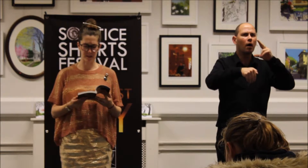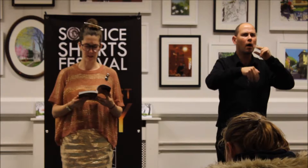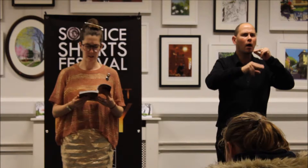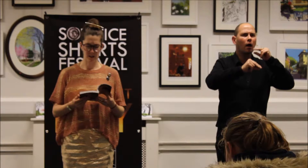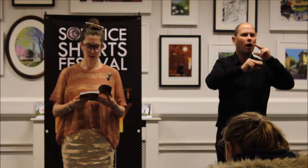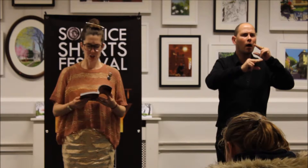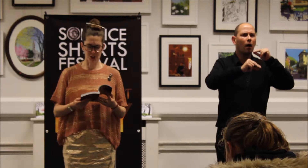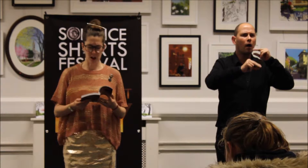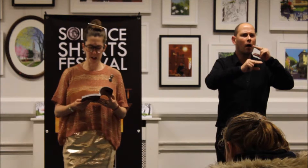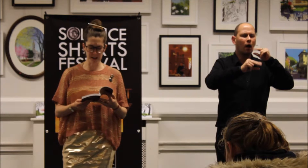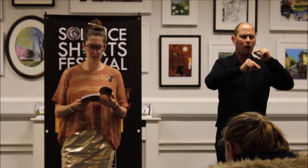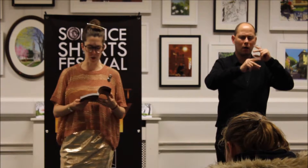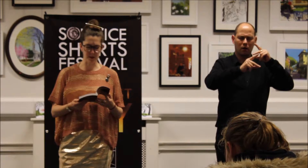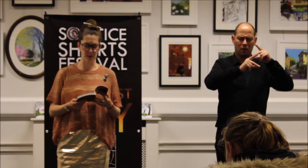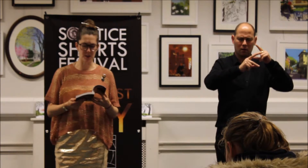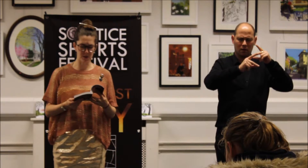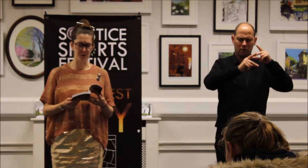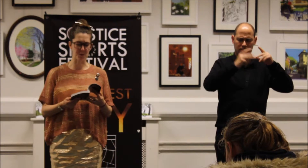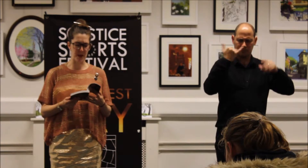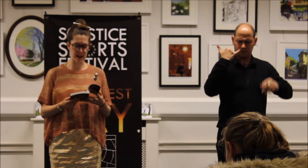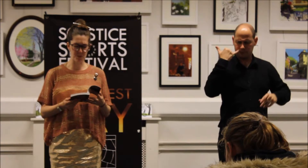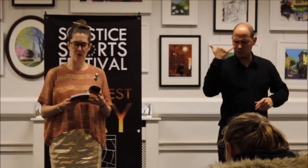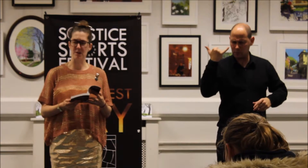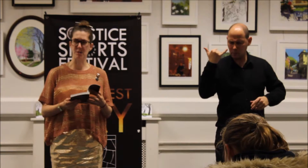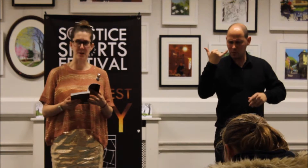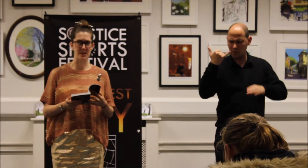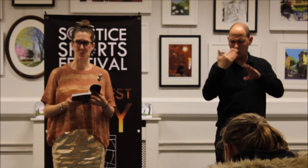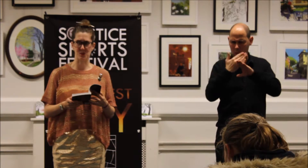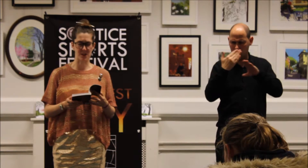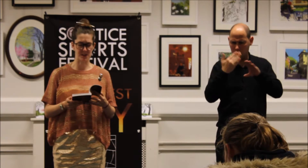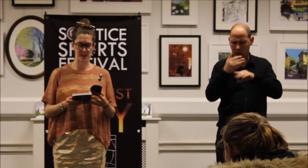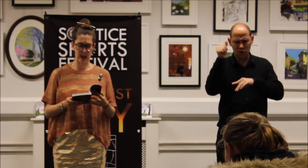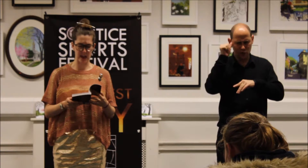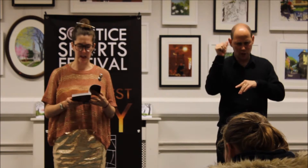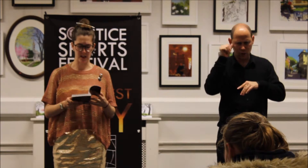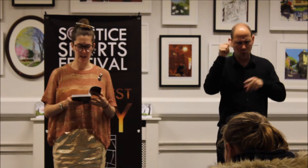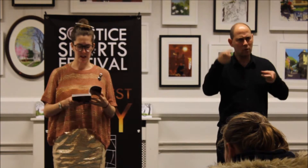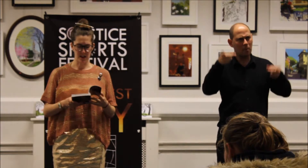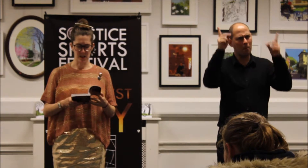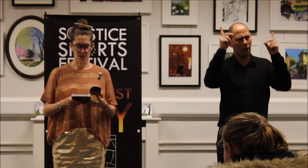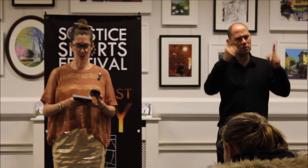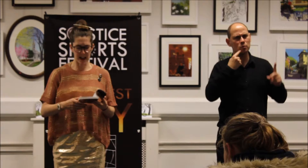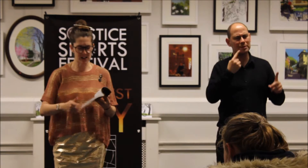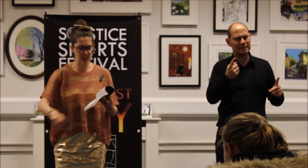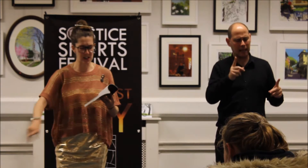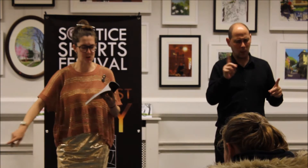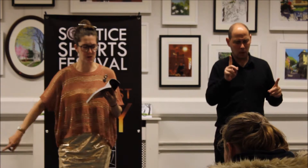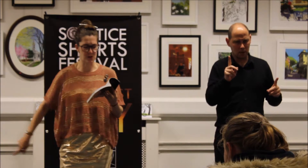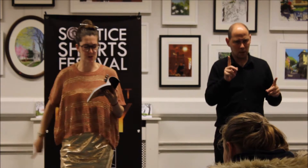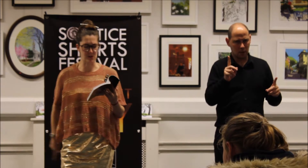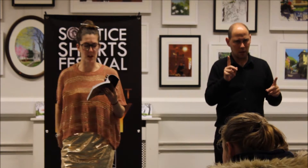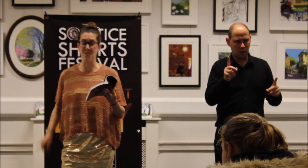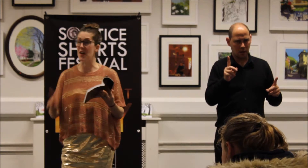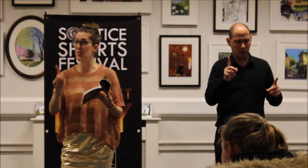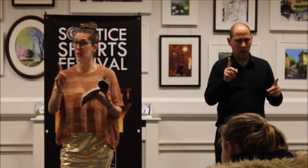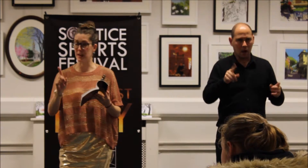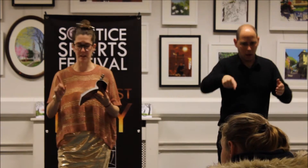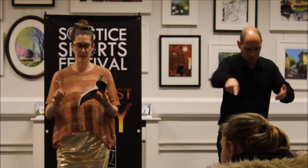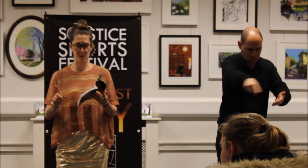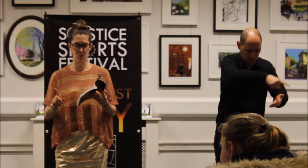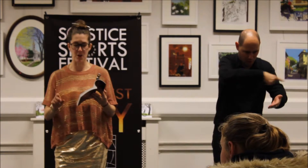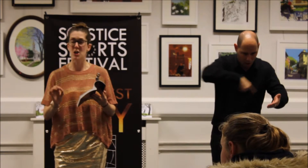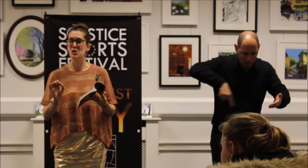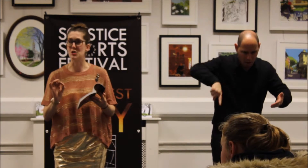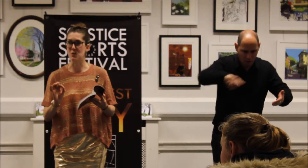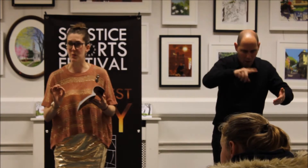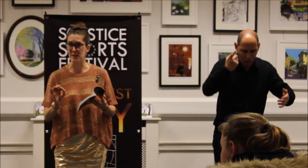having. She called into work and knew verbatim what her boss was going to say. She hastily drew the circle and then, thinking a